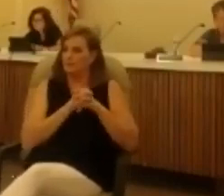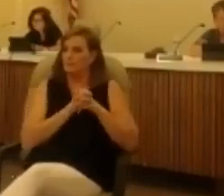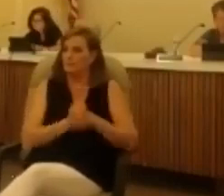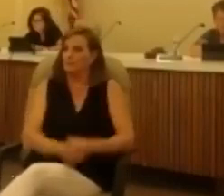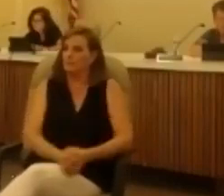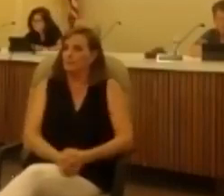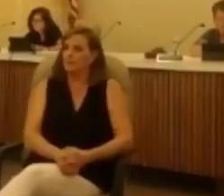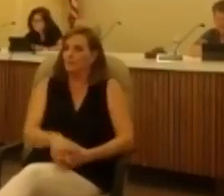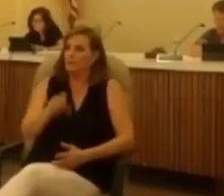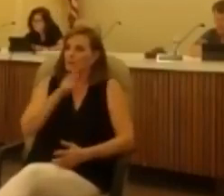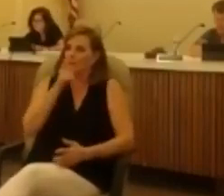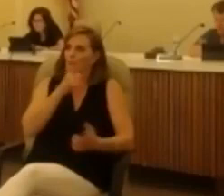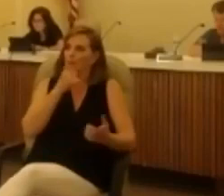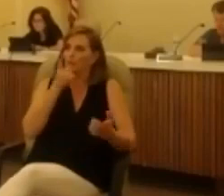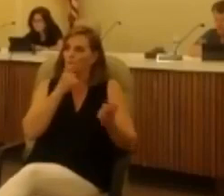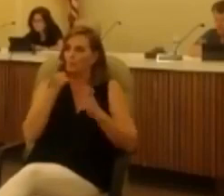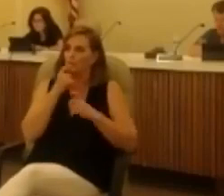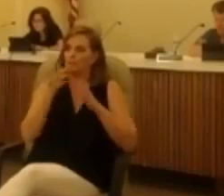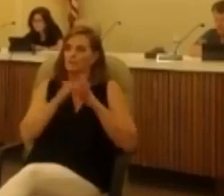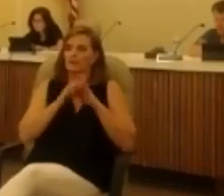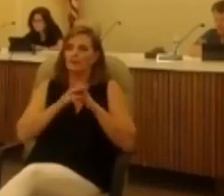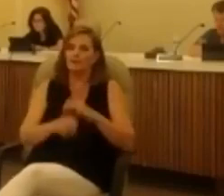Any other questions, comments?